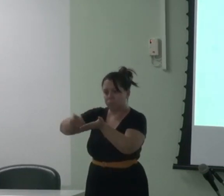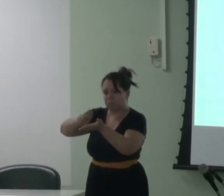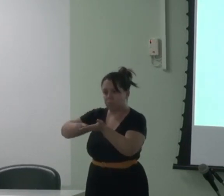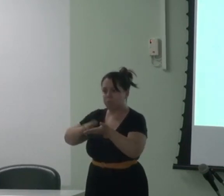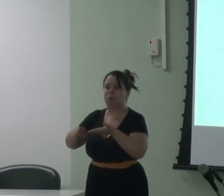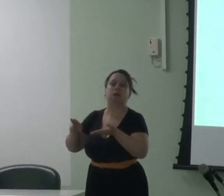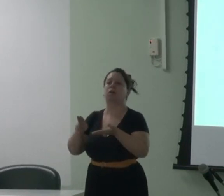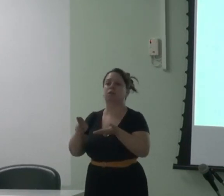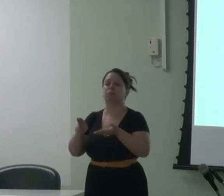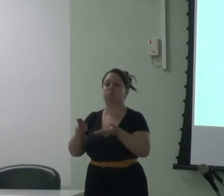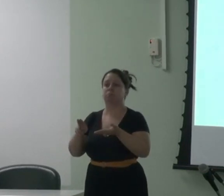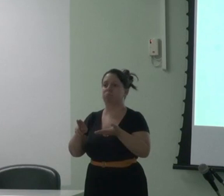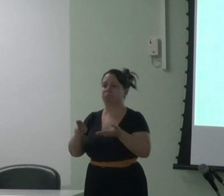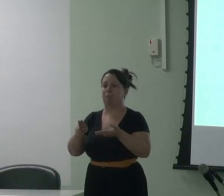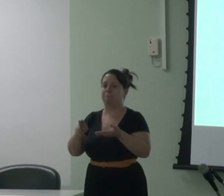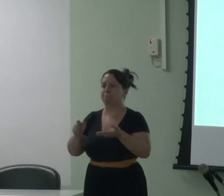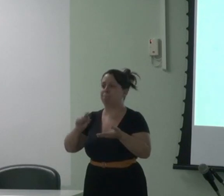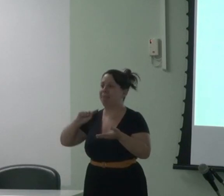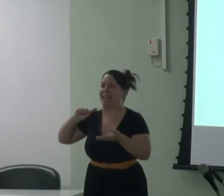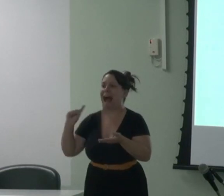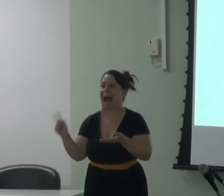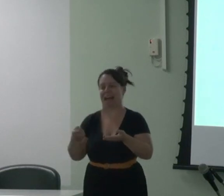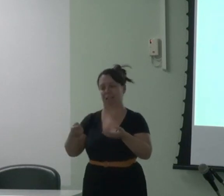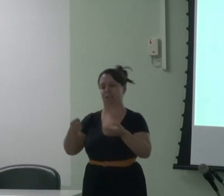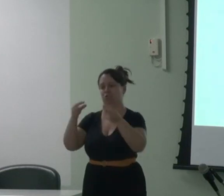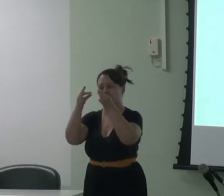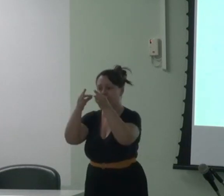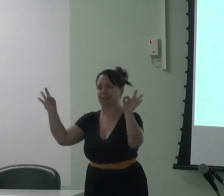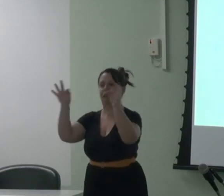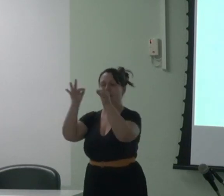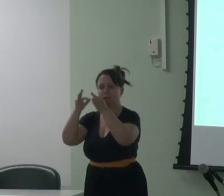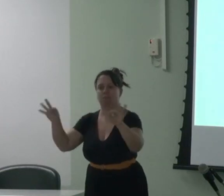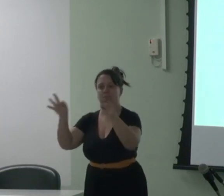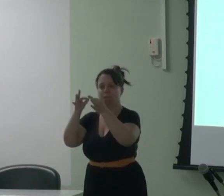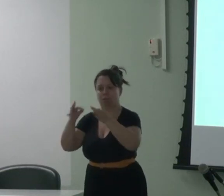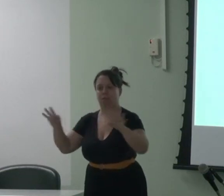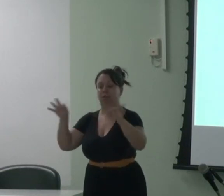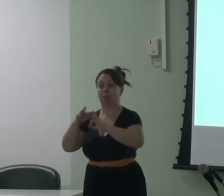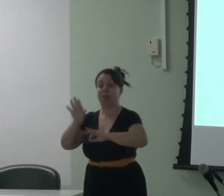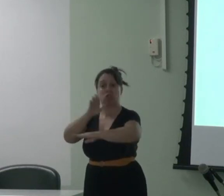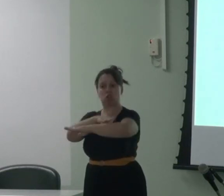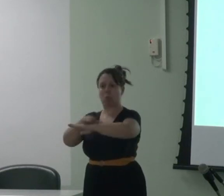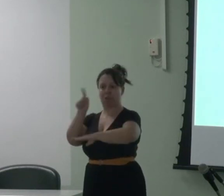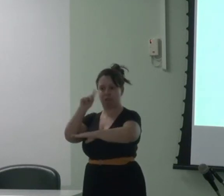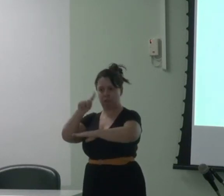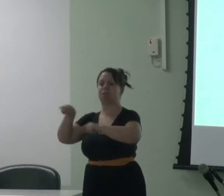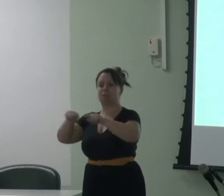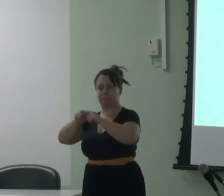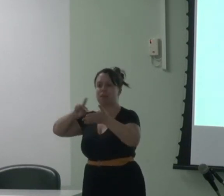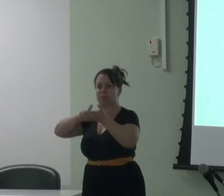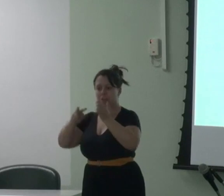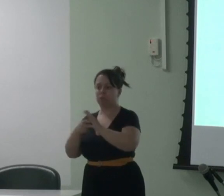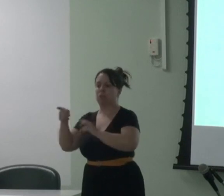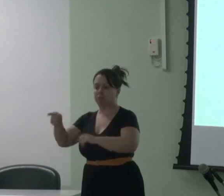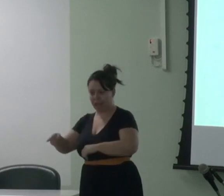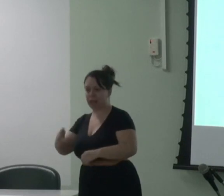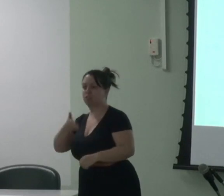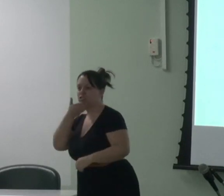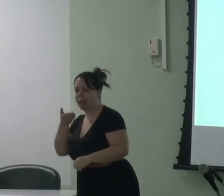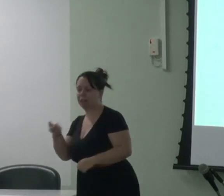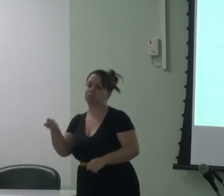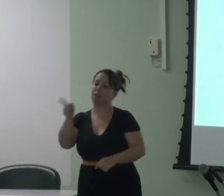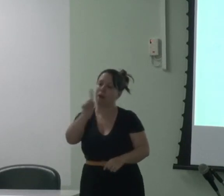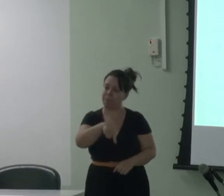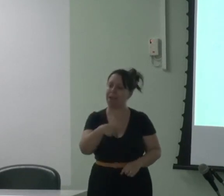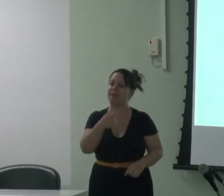tens of thousands of sentences, and there are parallel corpora Czech English, for which I'm